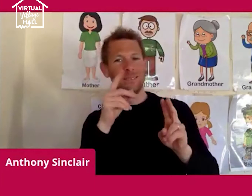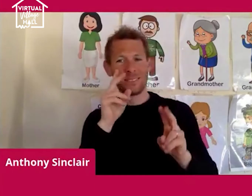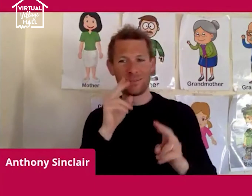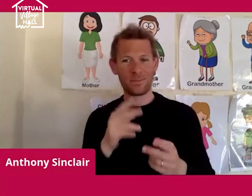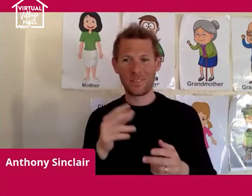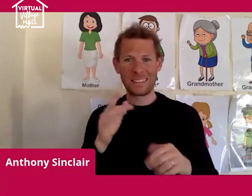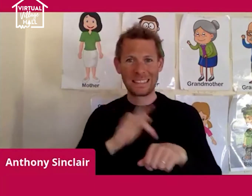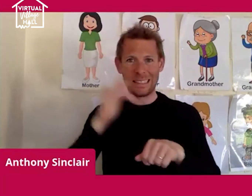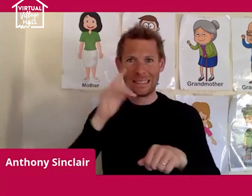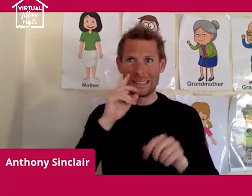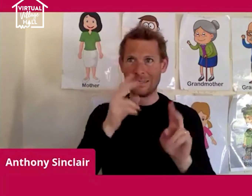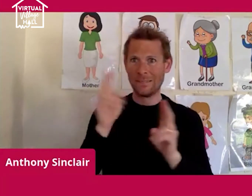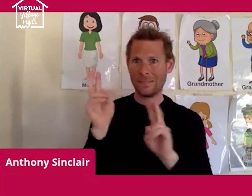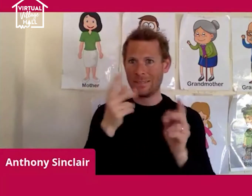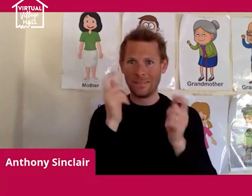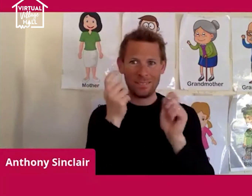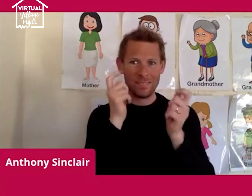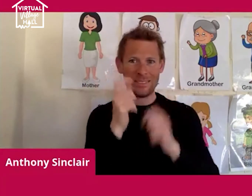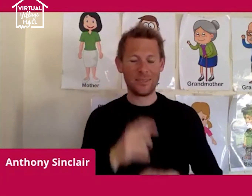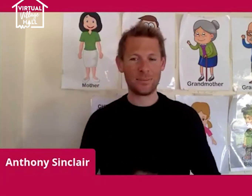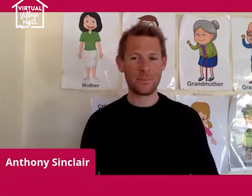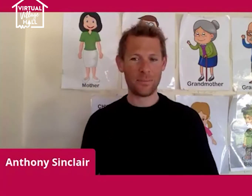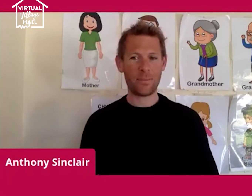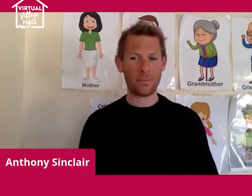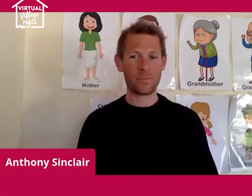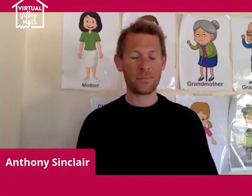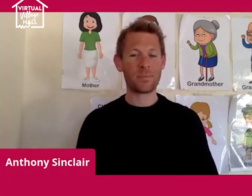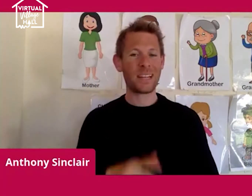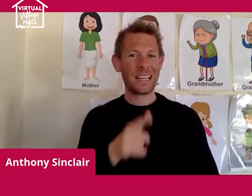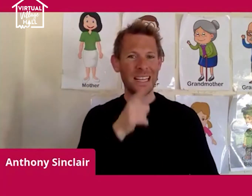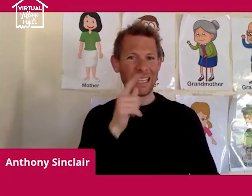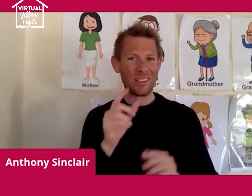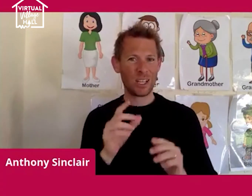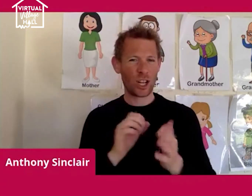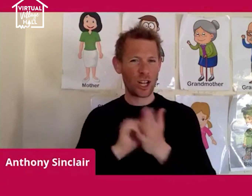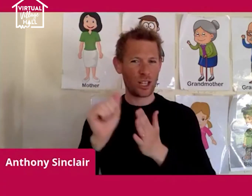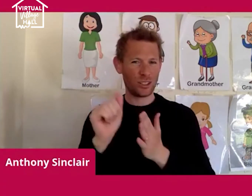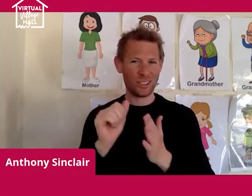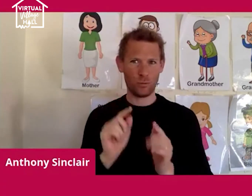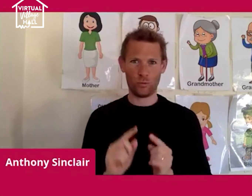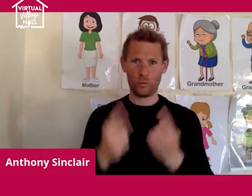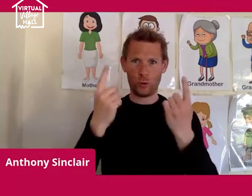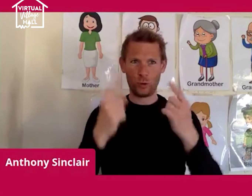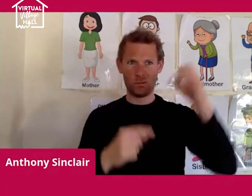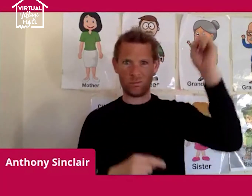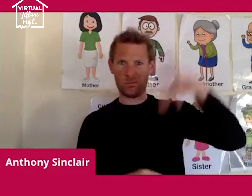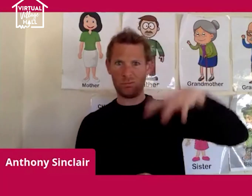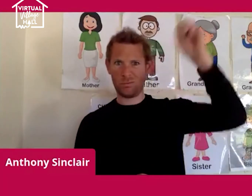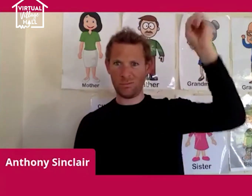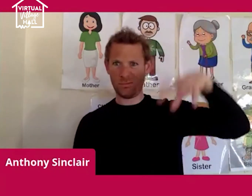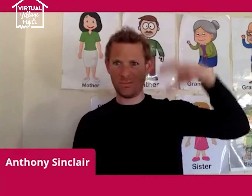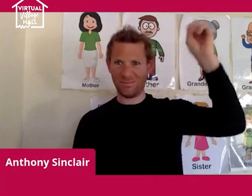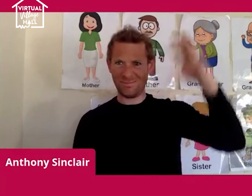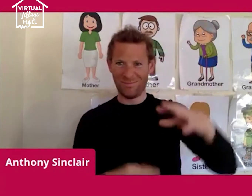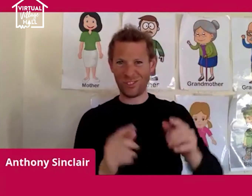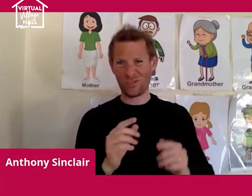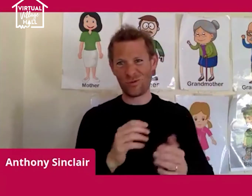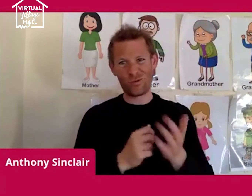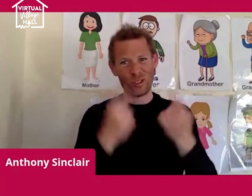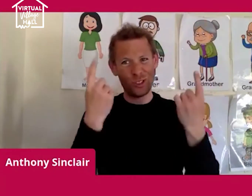off. And then everyone knows, oh, someone's looking for my attention. You look to the light switch and you can see who it is. Now, it might be in the hearing